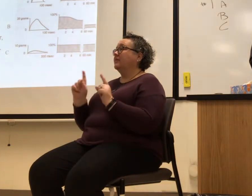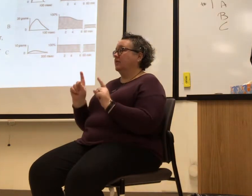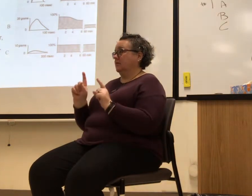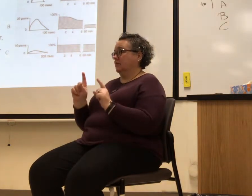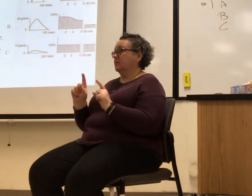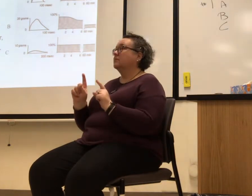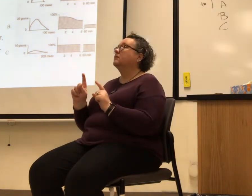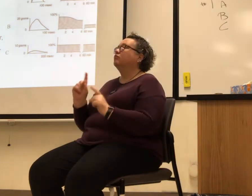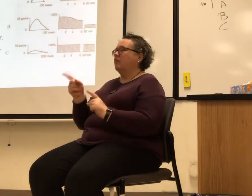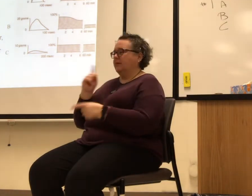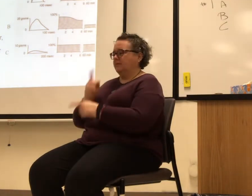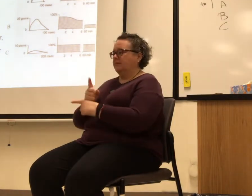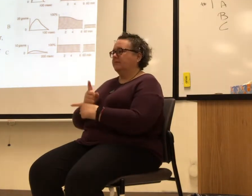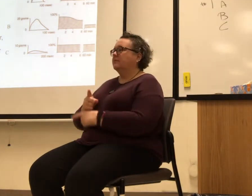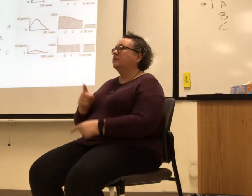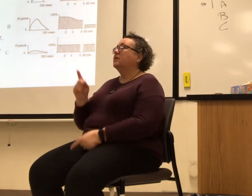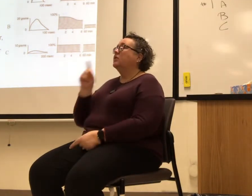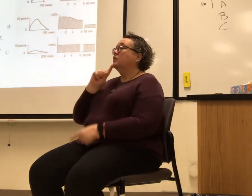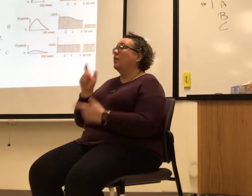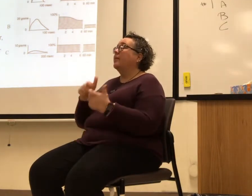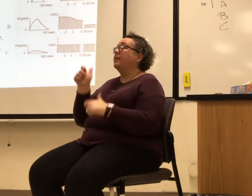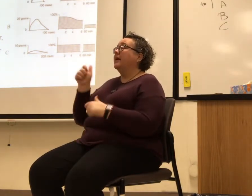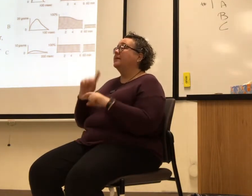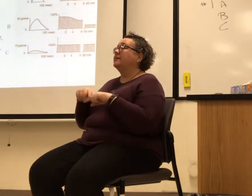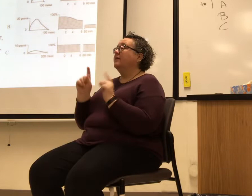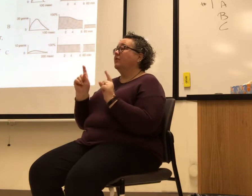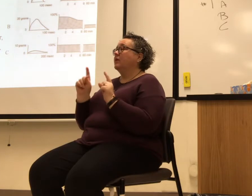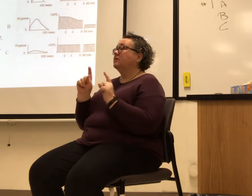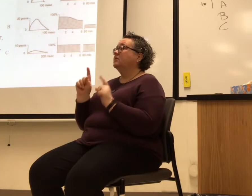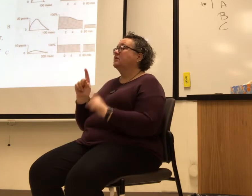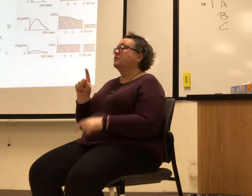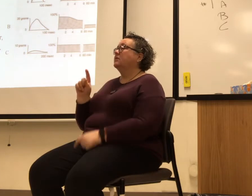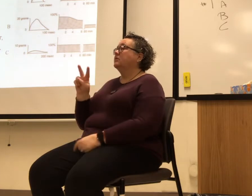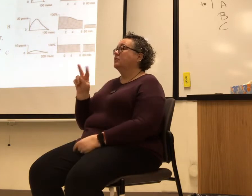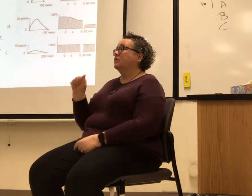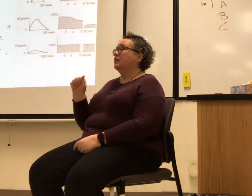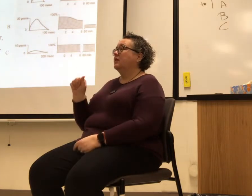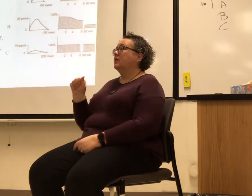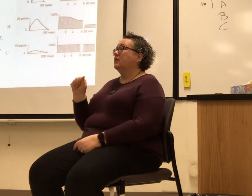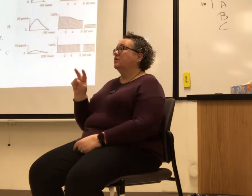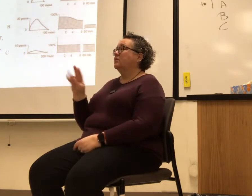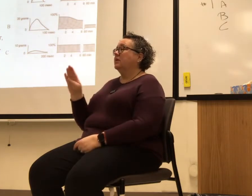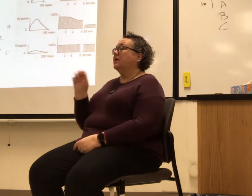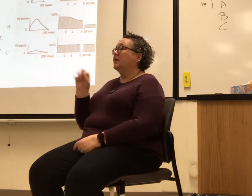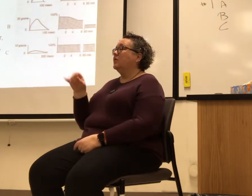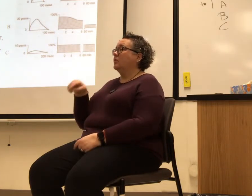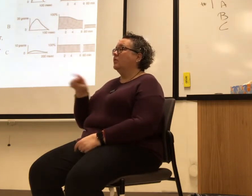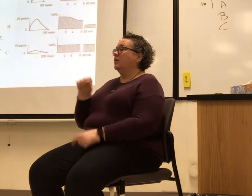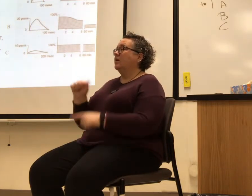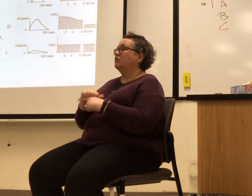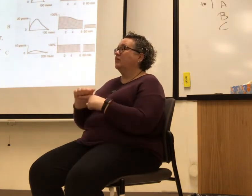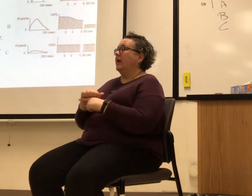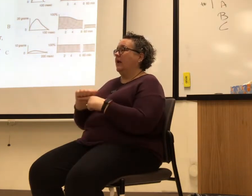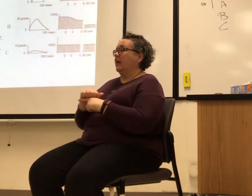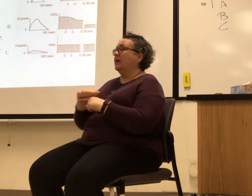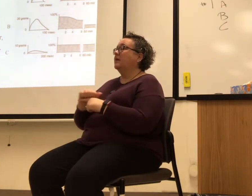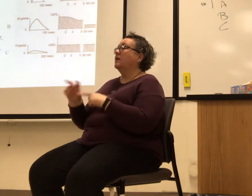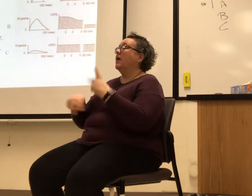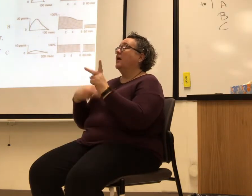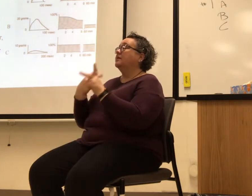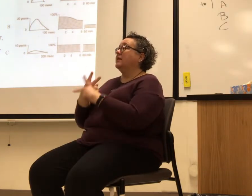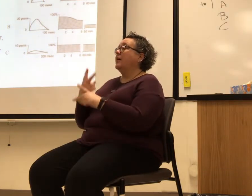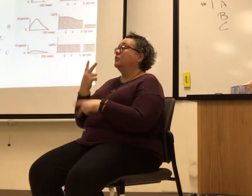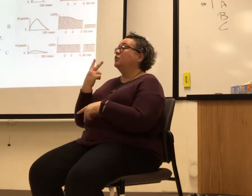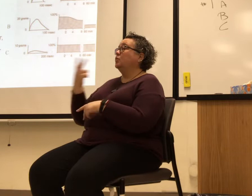And it's kind of like 2A, 2B, because like you can train, well, if you're an athlete, the type 2s